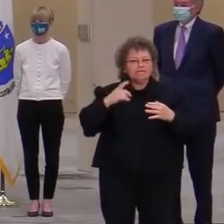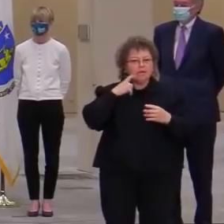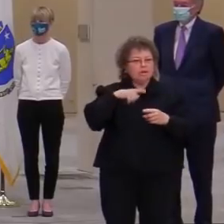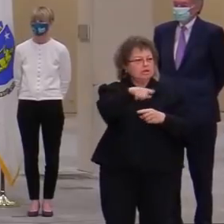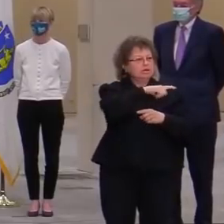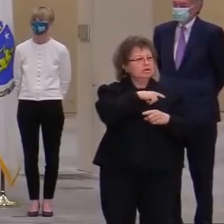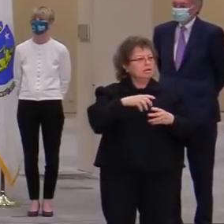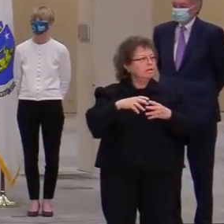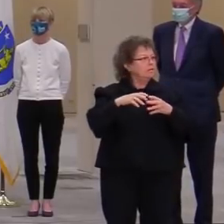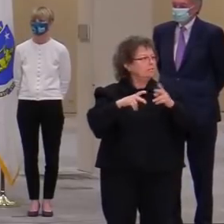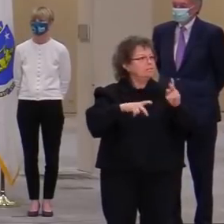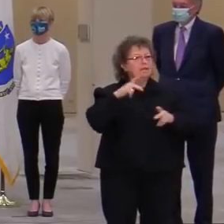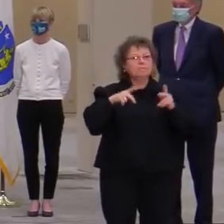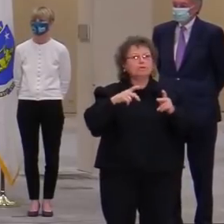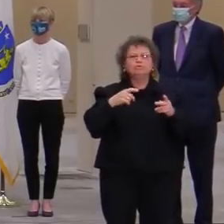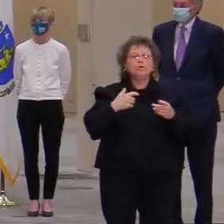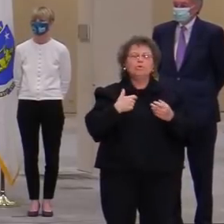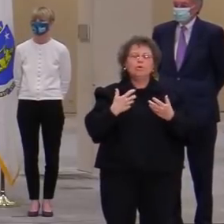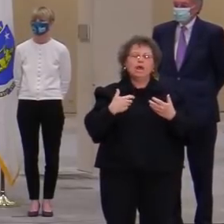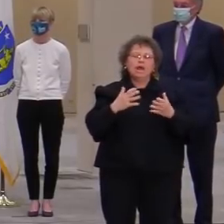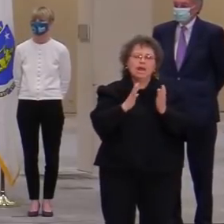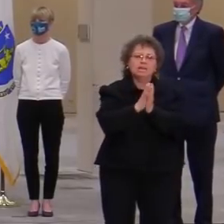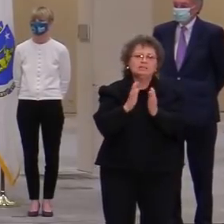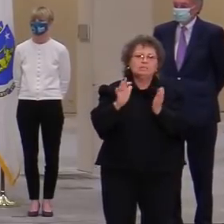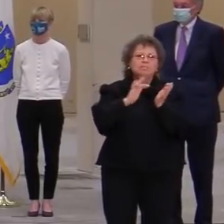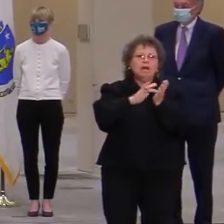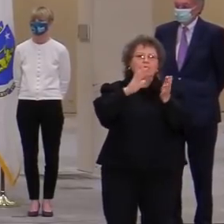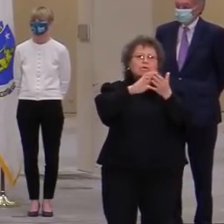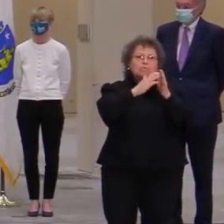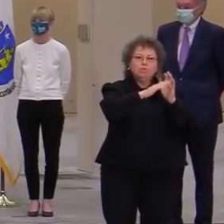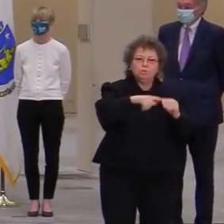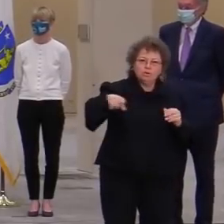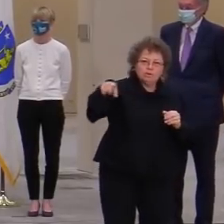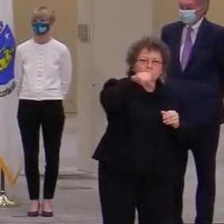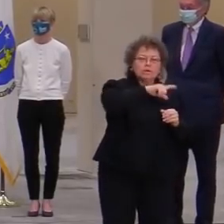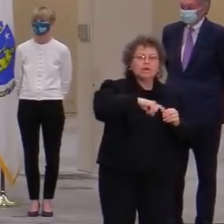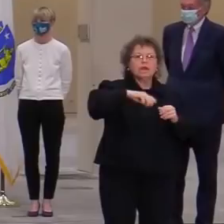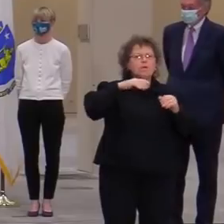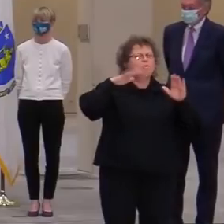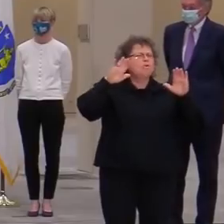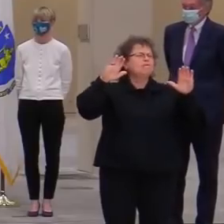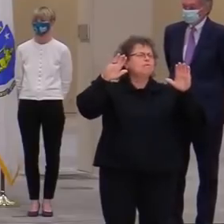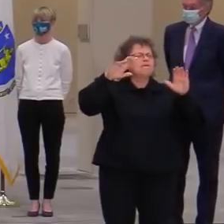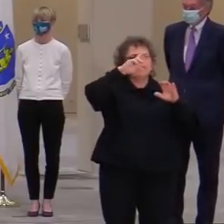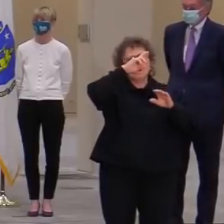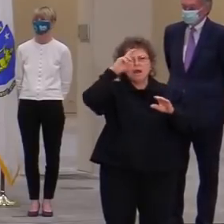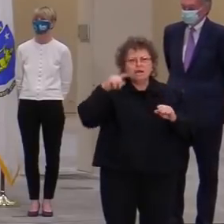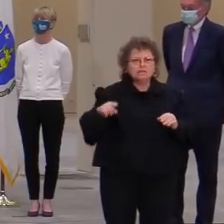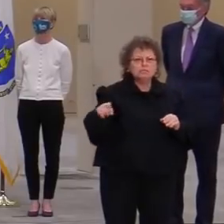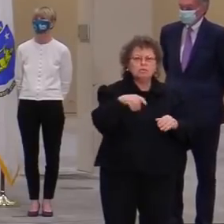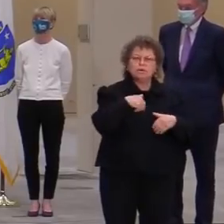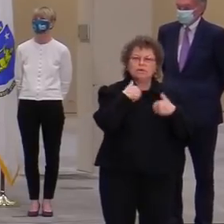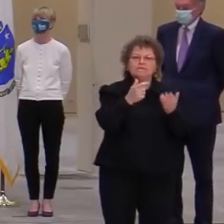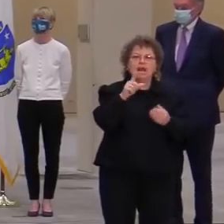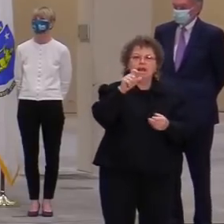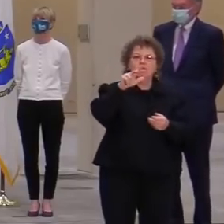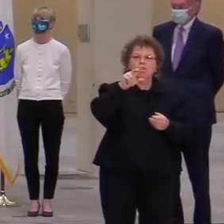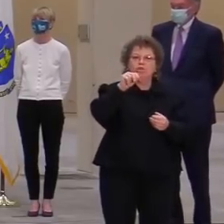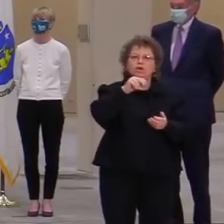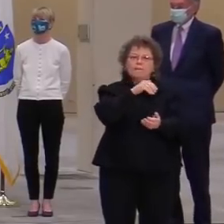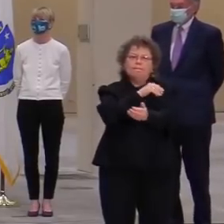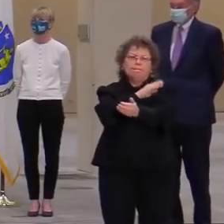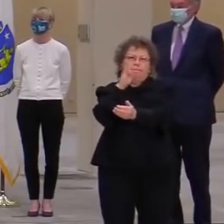calling upon the medical community, our wonderful, wonderful hospitals here. We've provided $130 billion to our